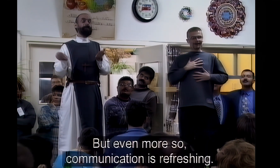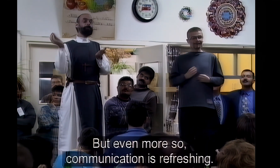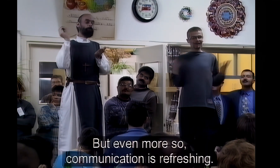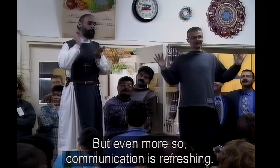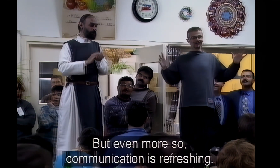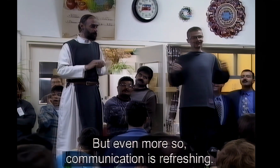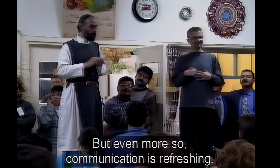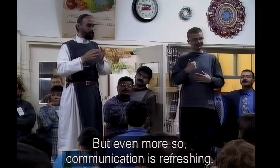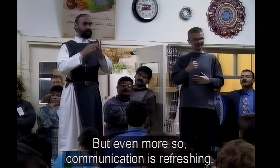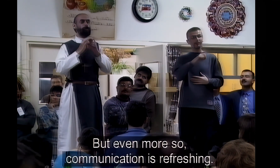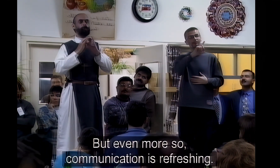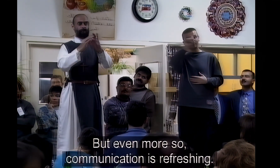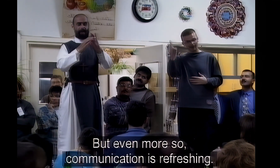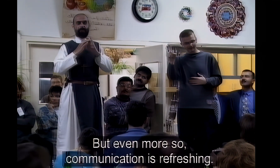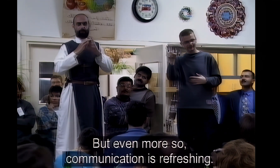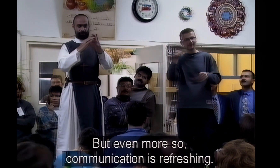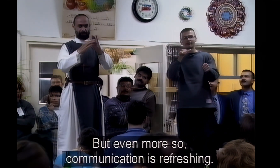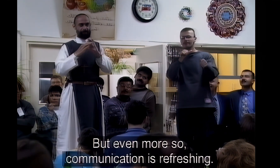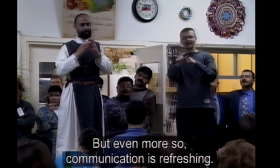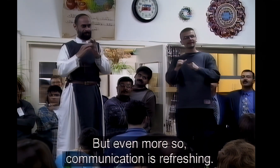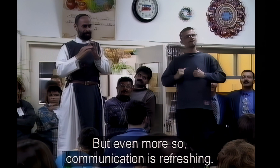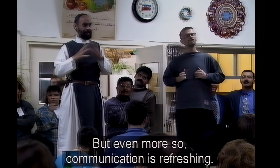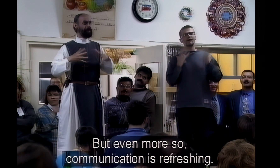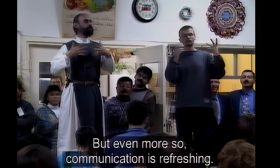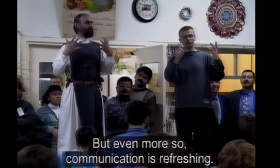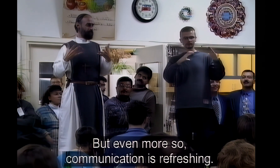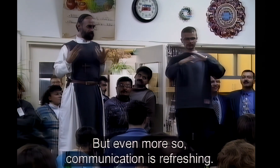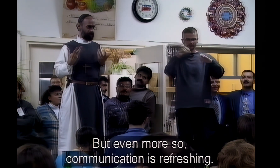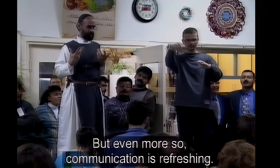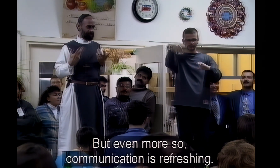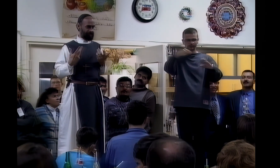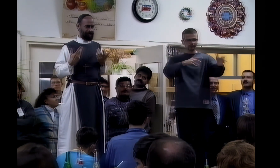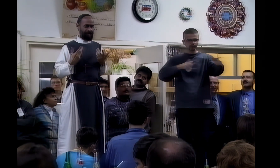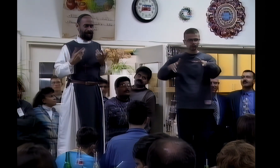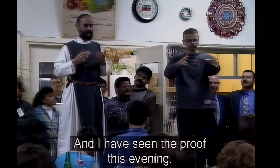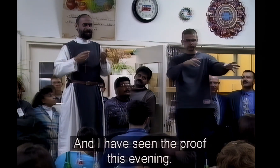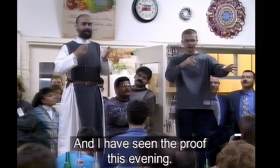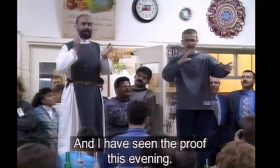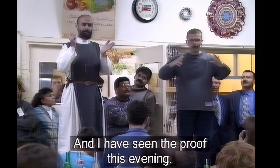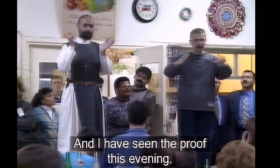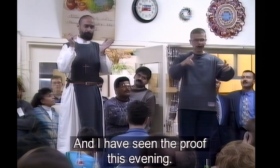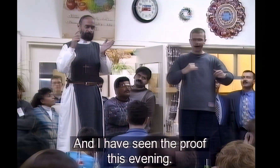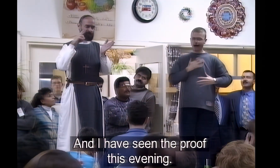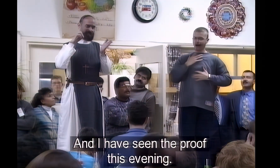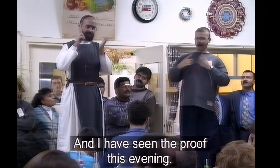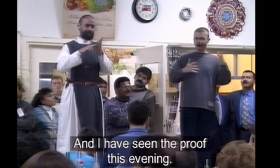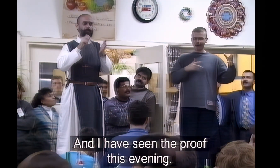even more so that communication is refreshing. And I have seen the